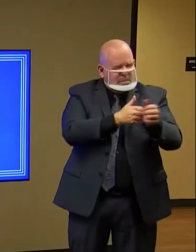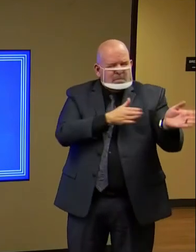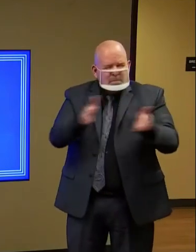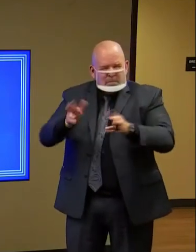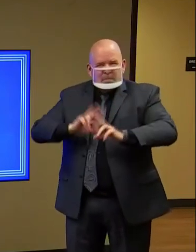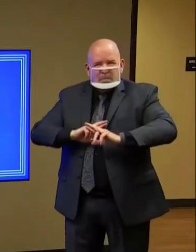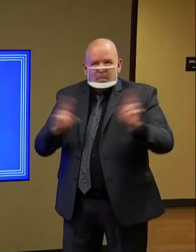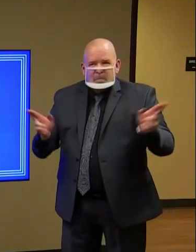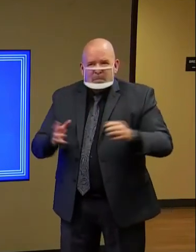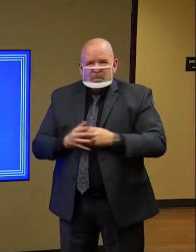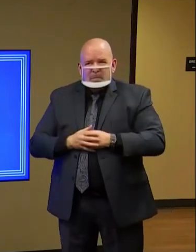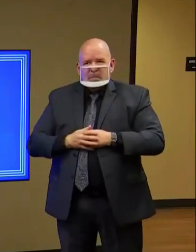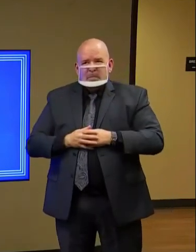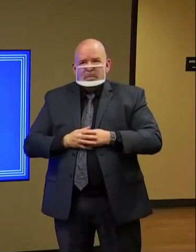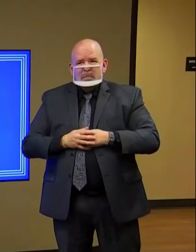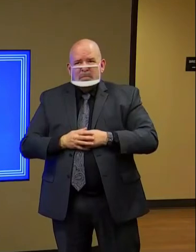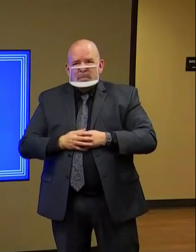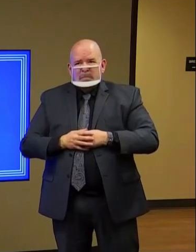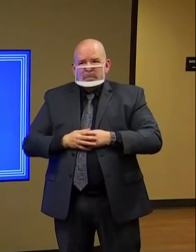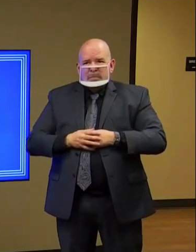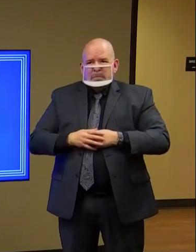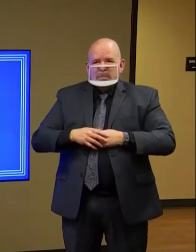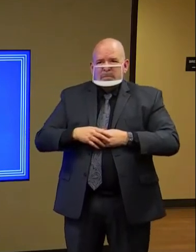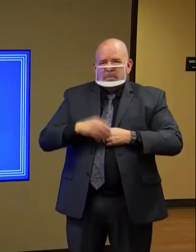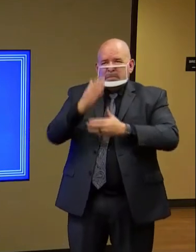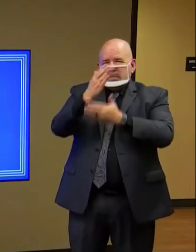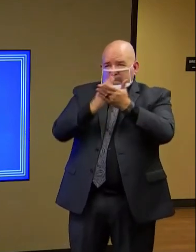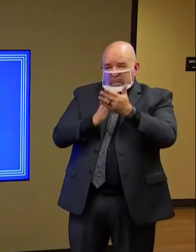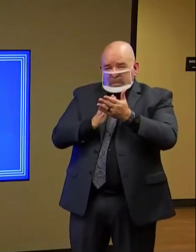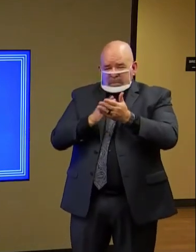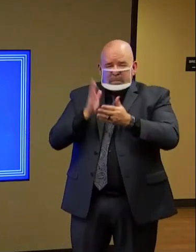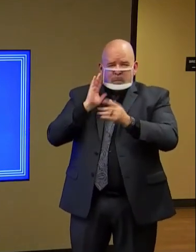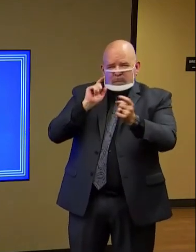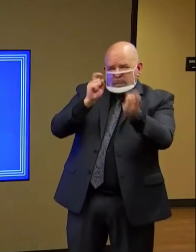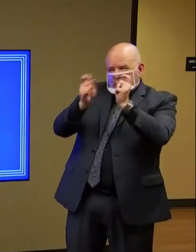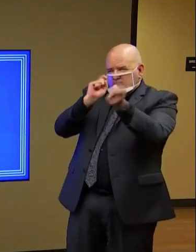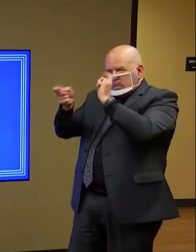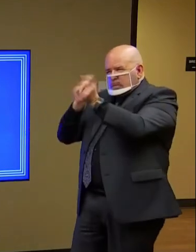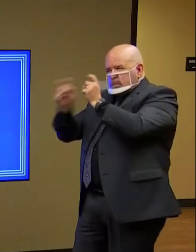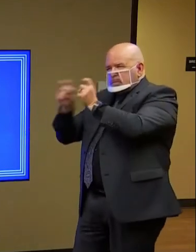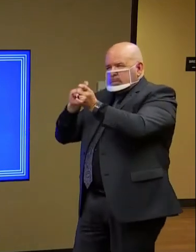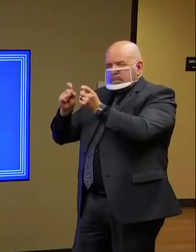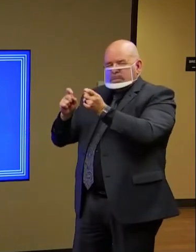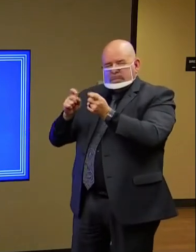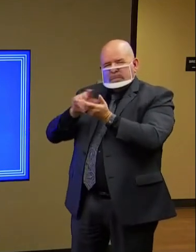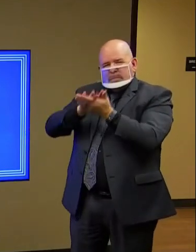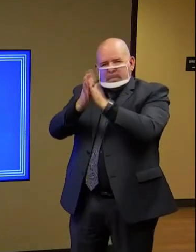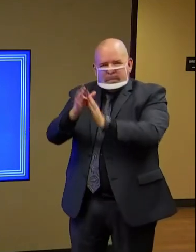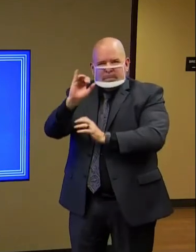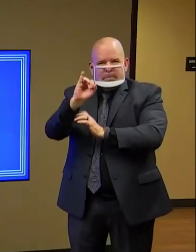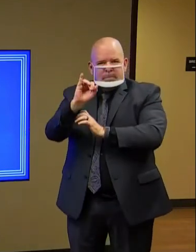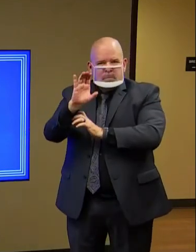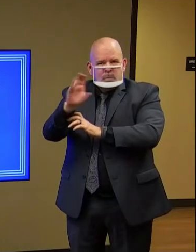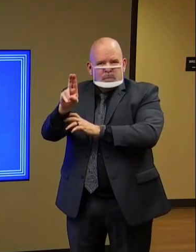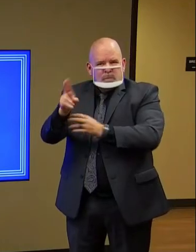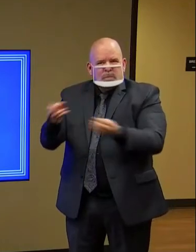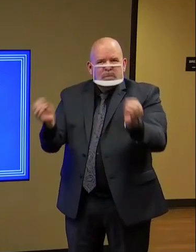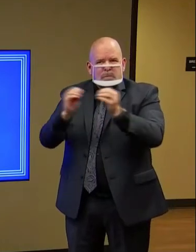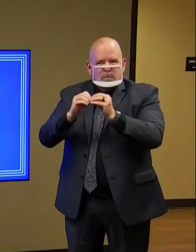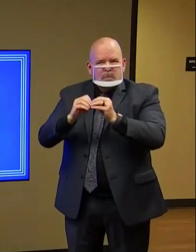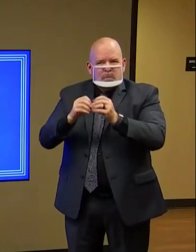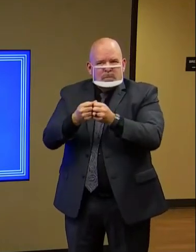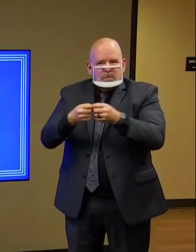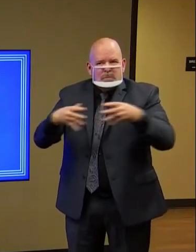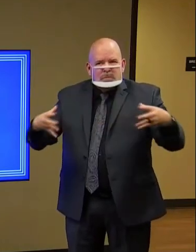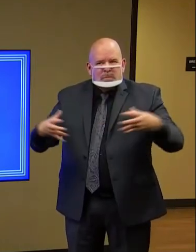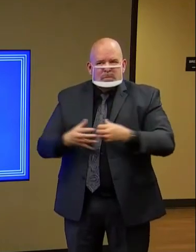convert some areas into places where people could be cared for in an ICU